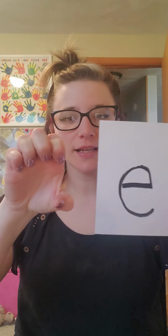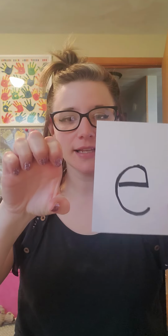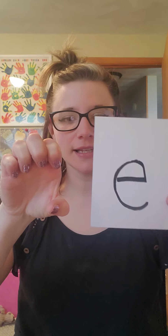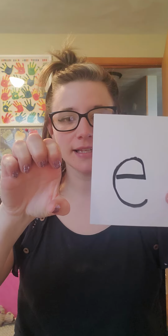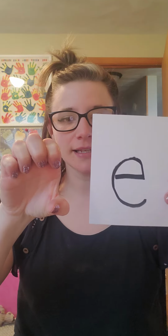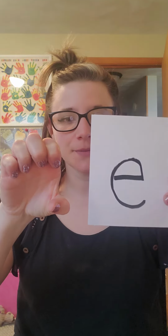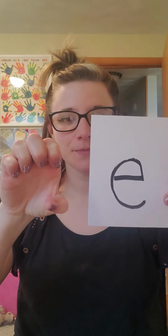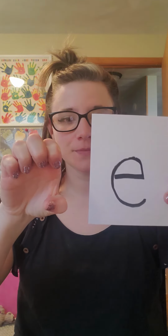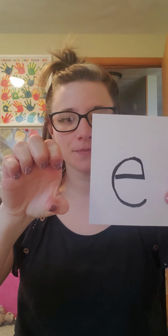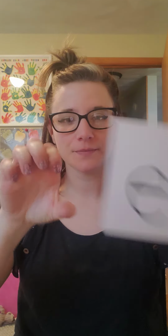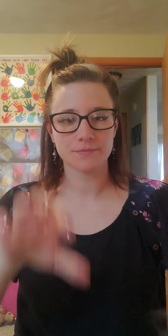E.